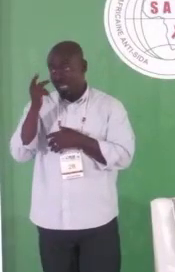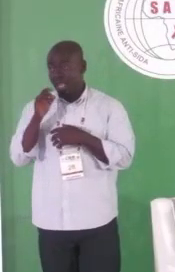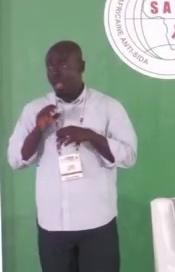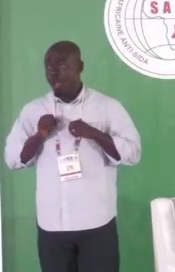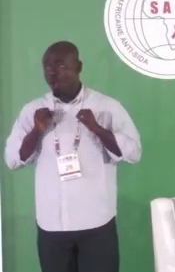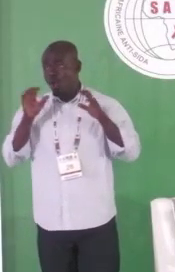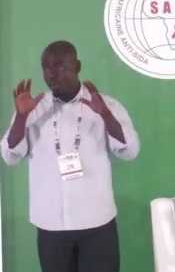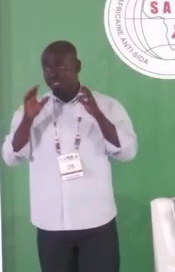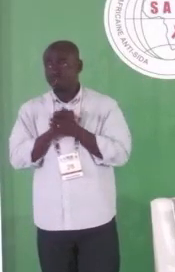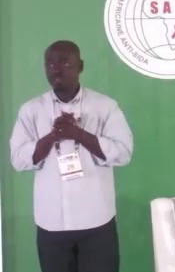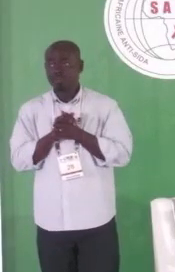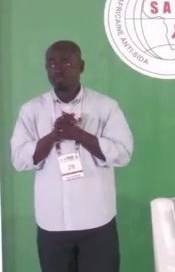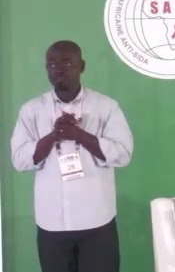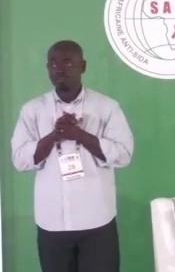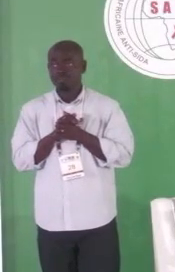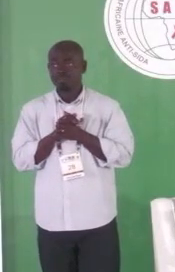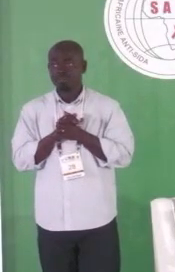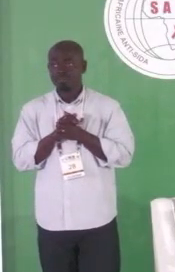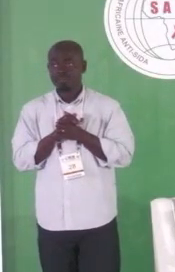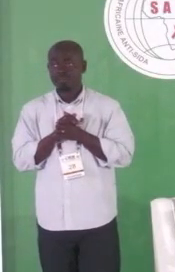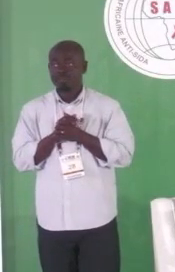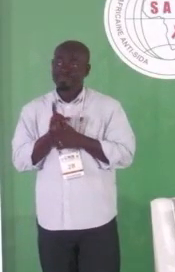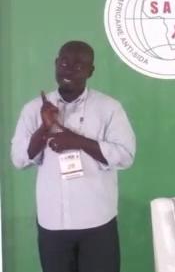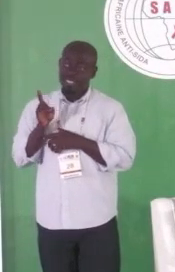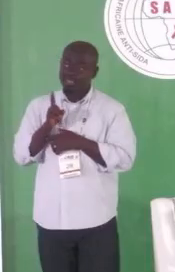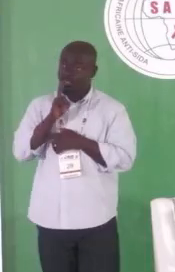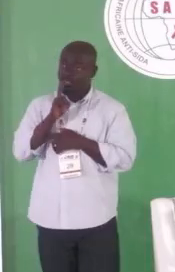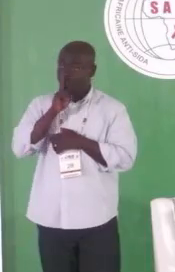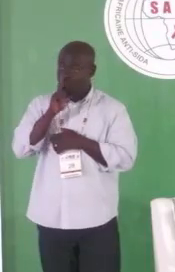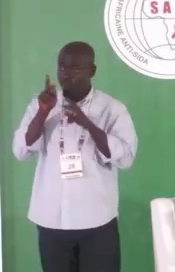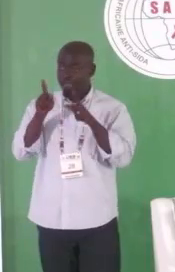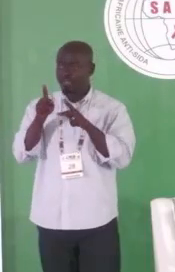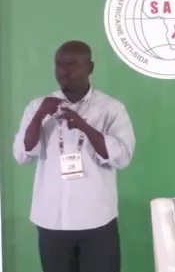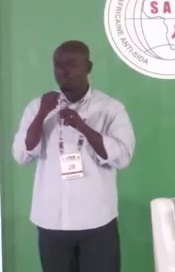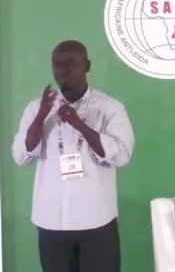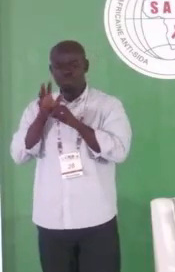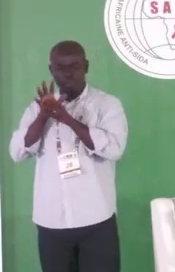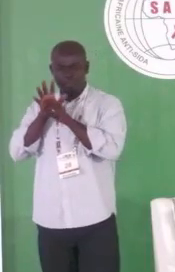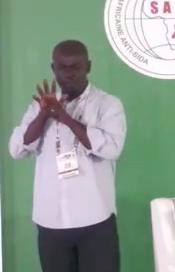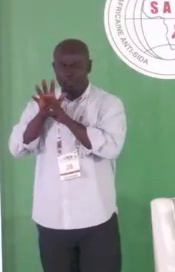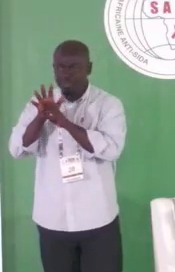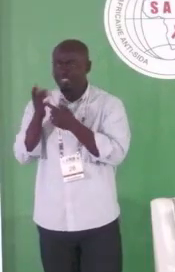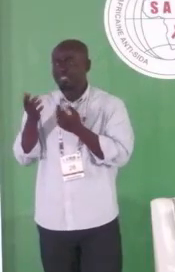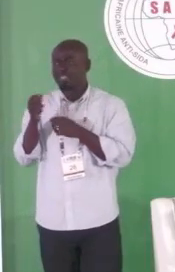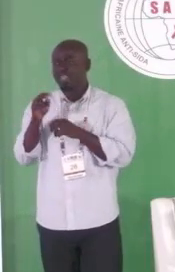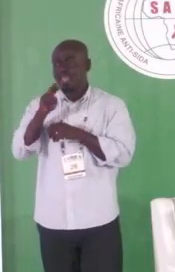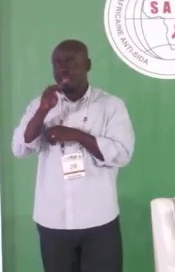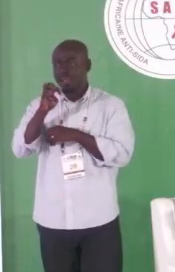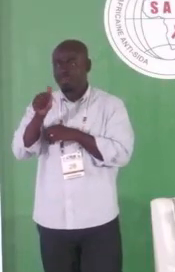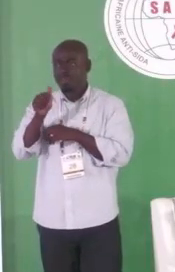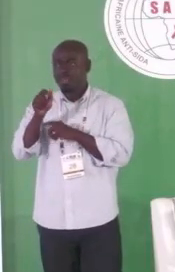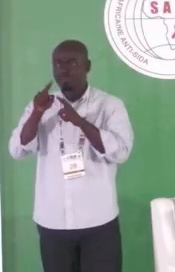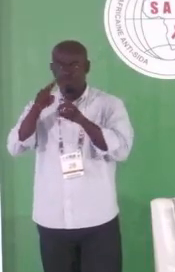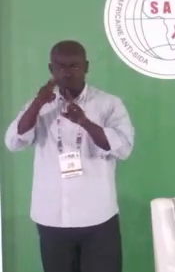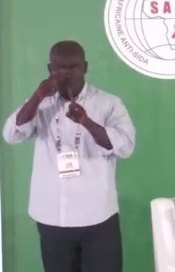She is the real person pushing in Namibia who has been able to get Namibia to, first of all,